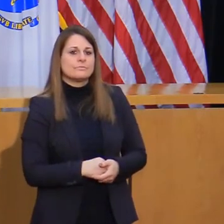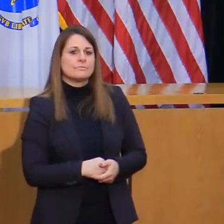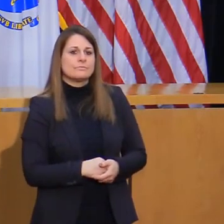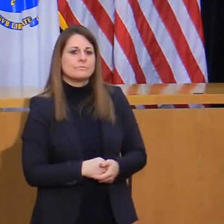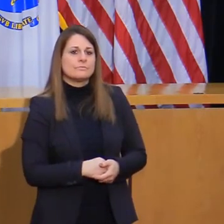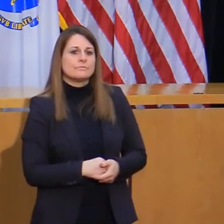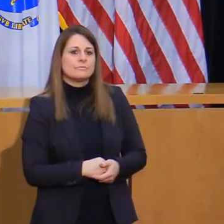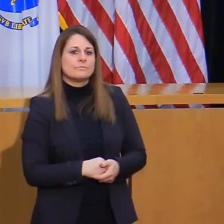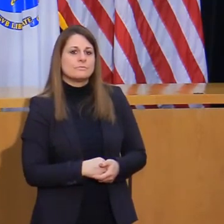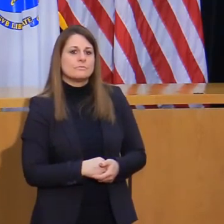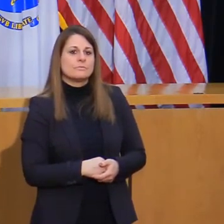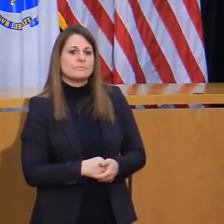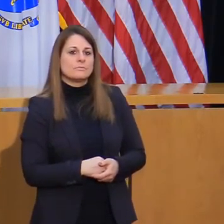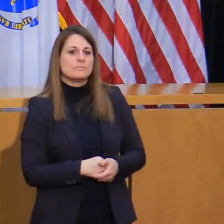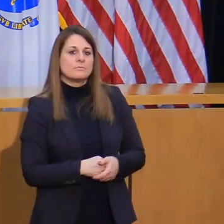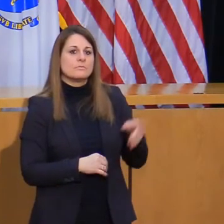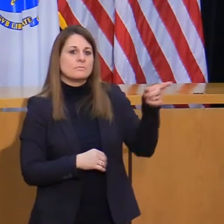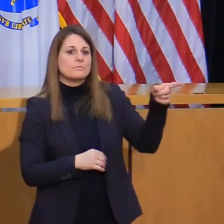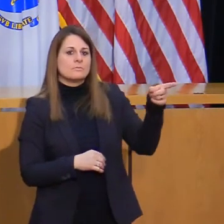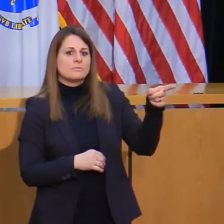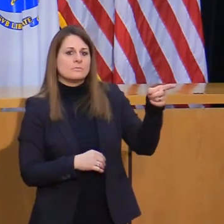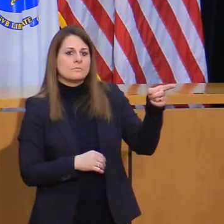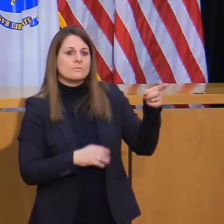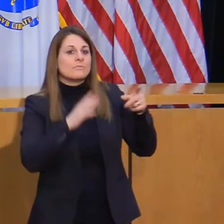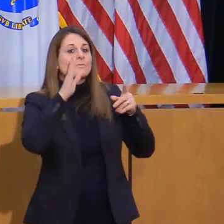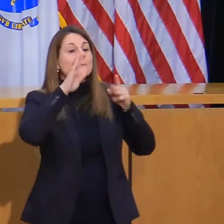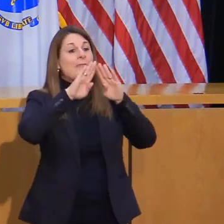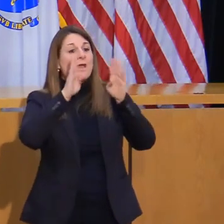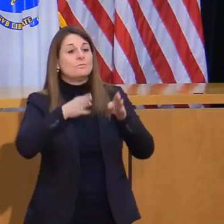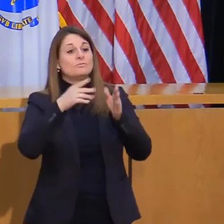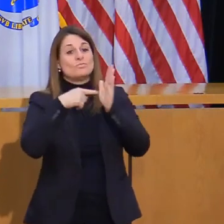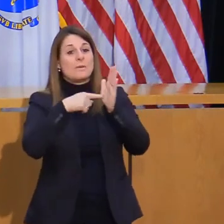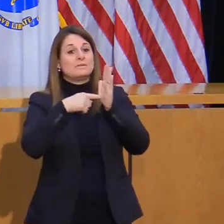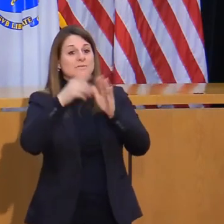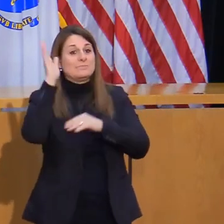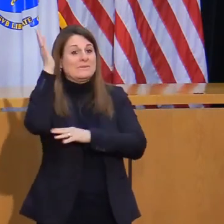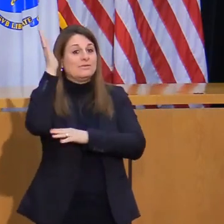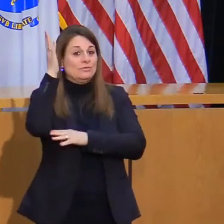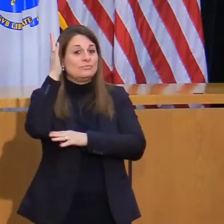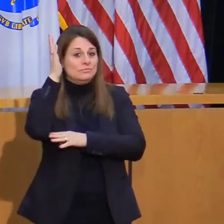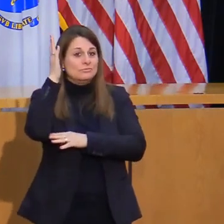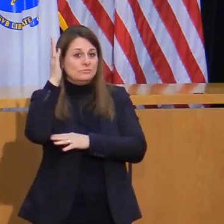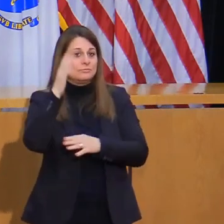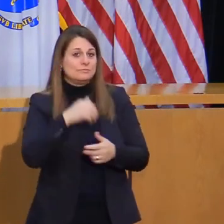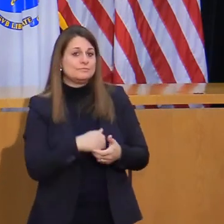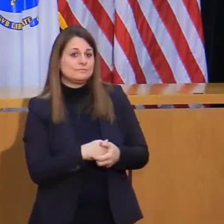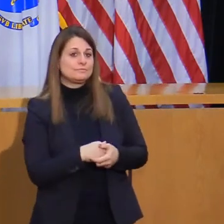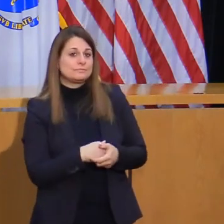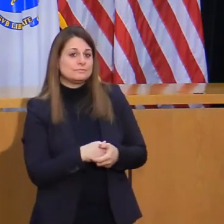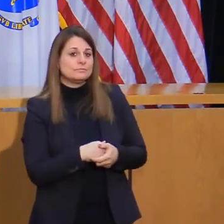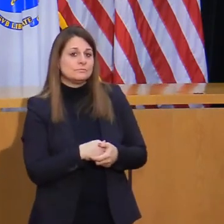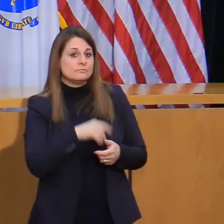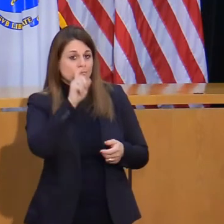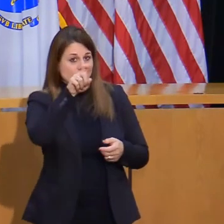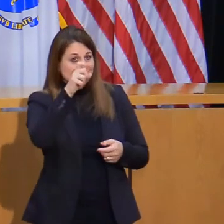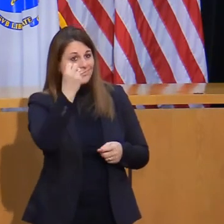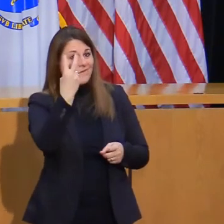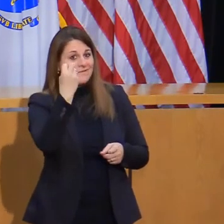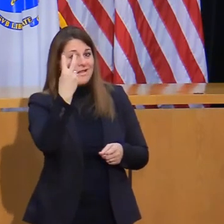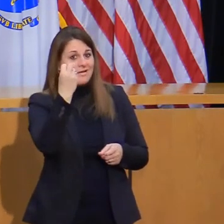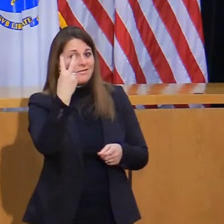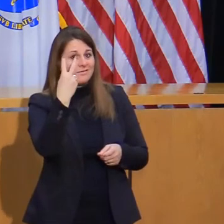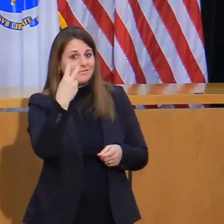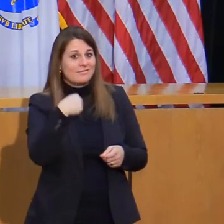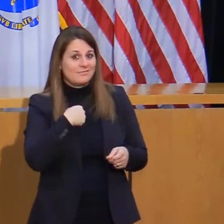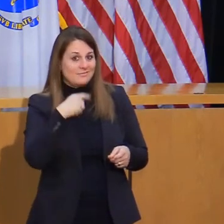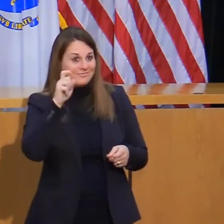okay, I don't know if you had a chance to hear about them, but he was talking about offshore wind and launching a sort of,